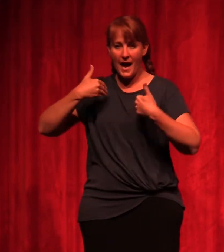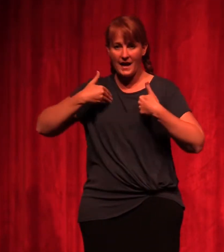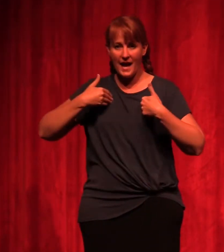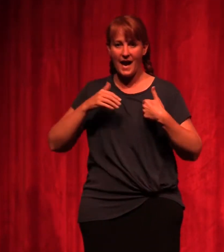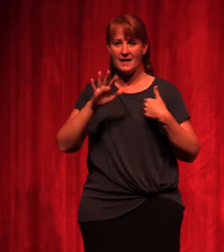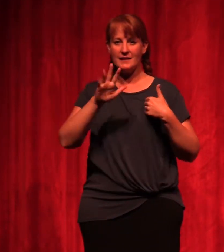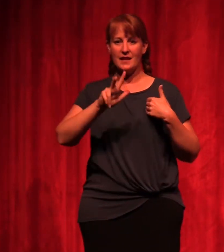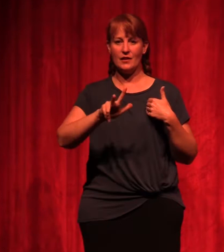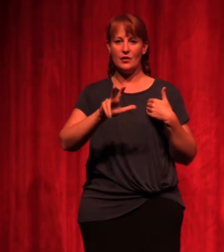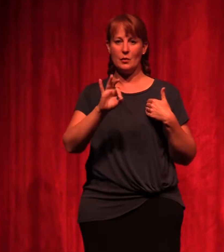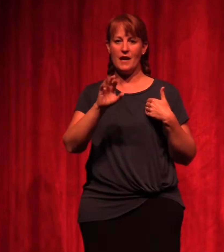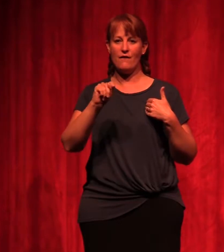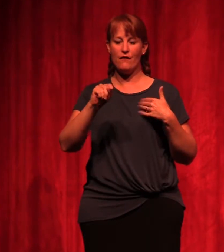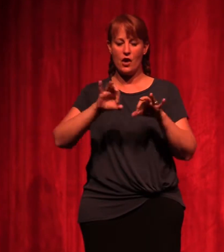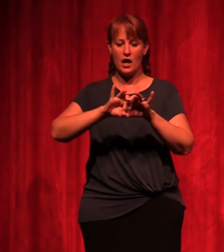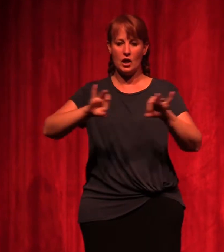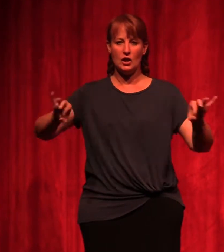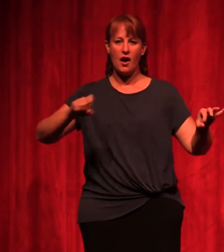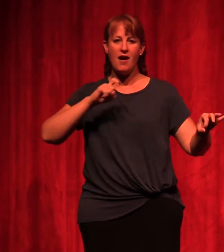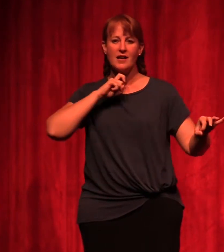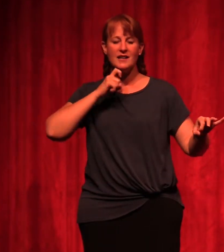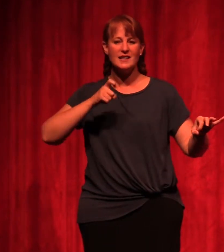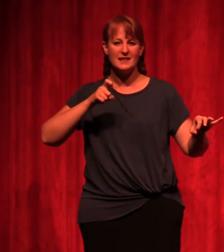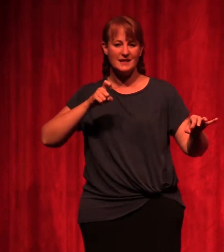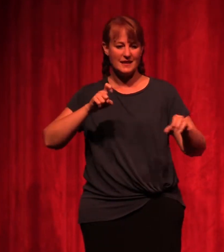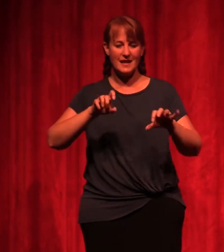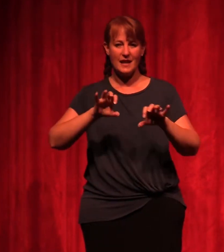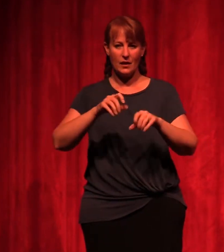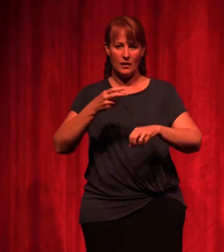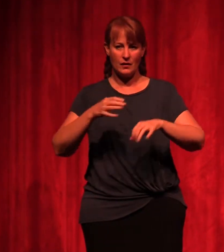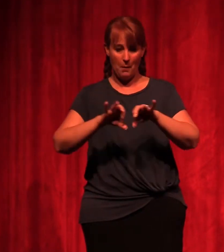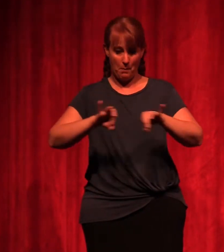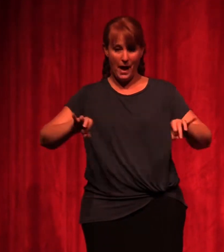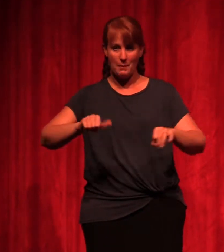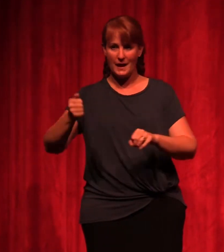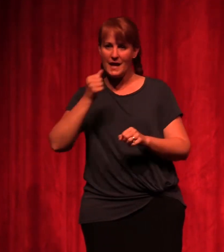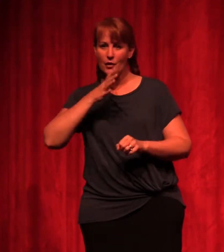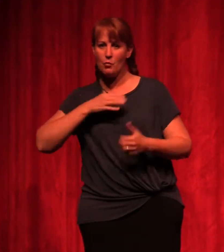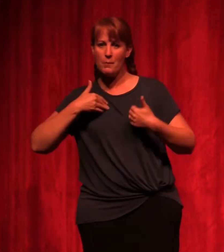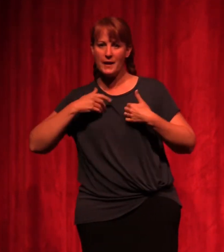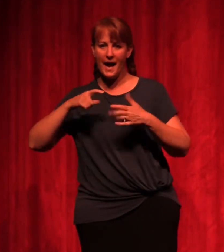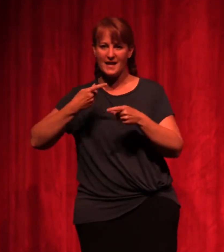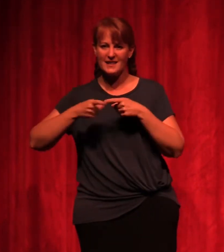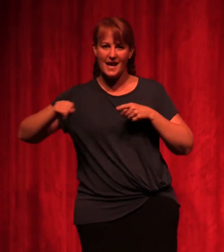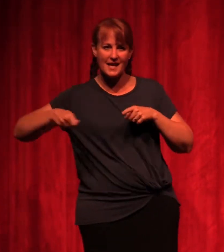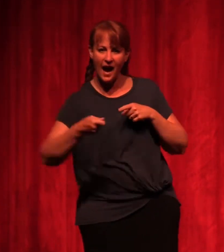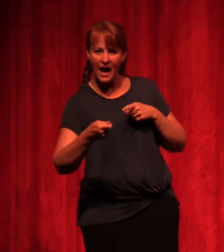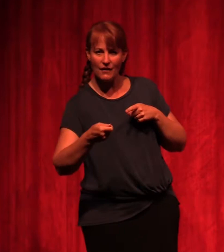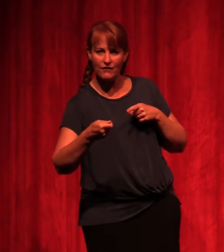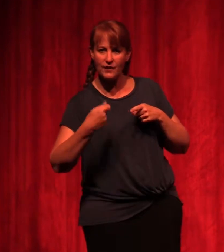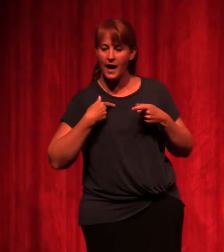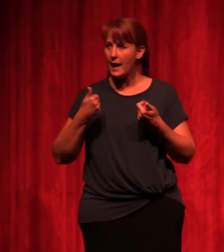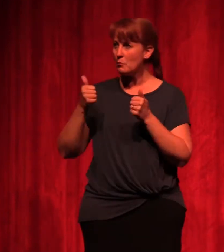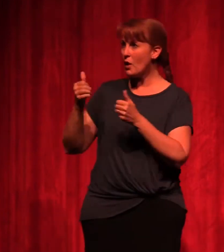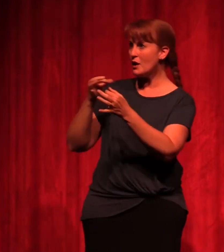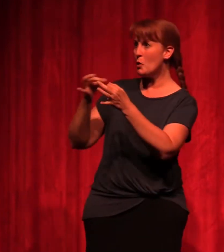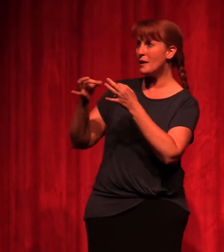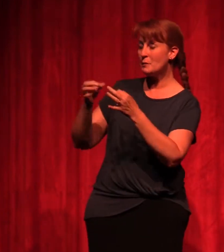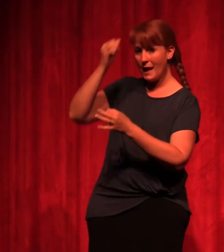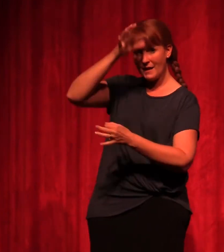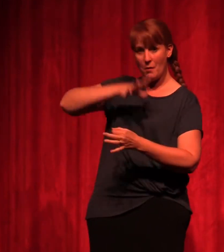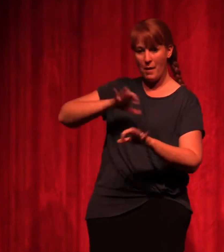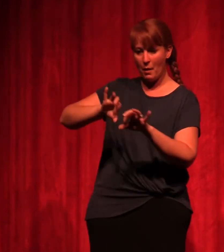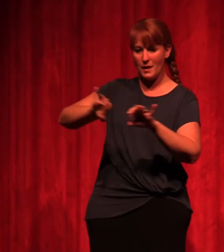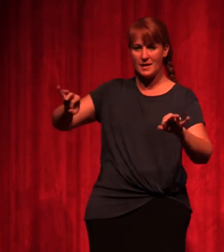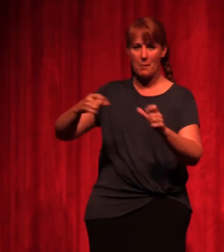a 3-foot-long steel pipe and another woman has a knife. And as I'm trying to explain about what's going on, the man with the steel